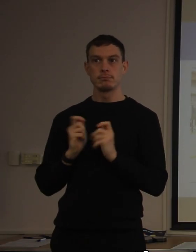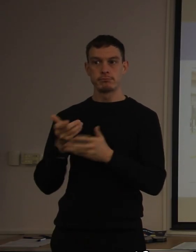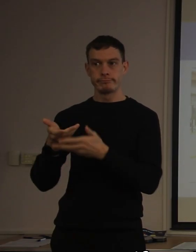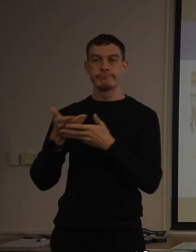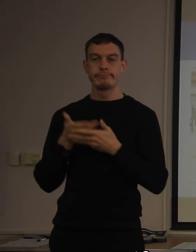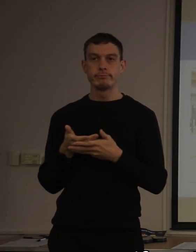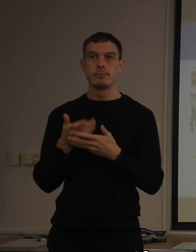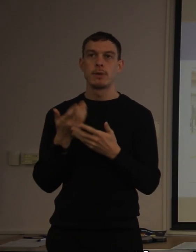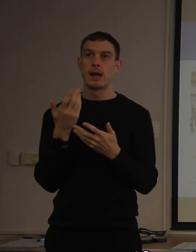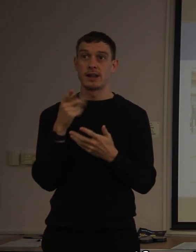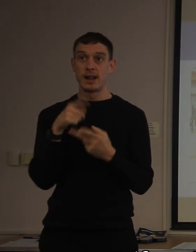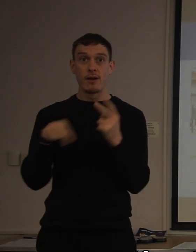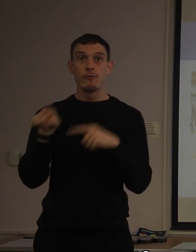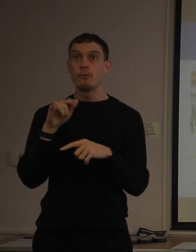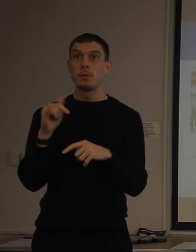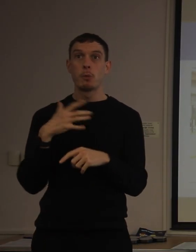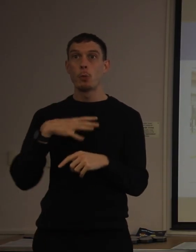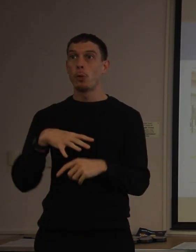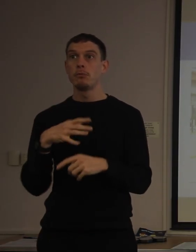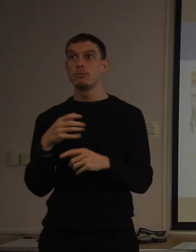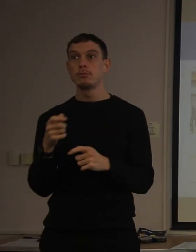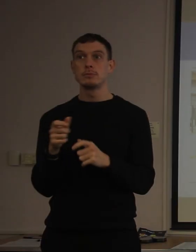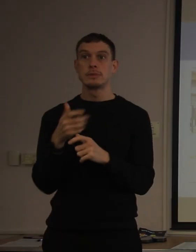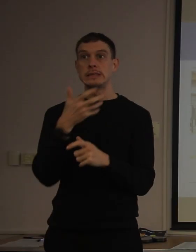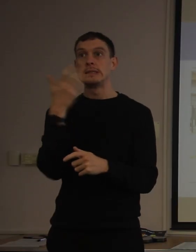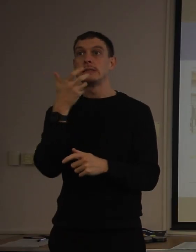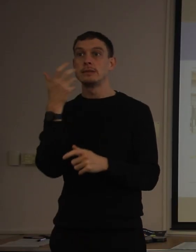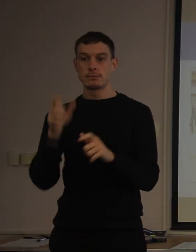you're then looking for a radiator or whatever it is.